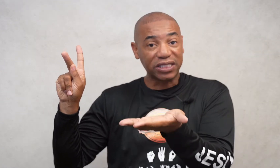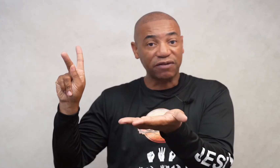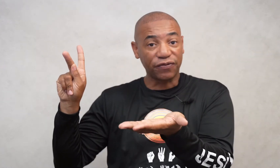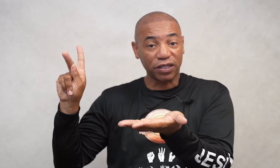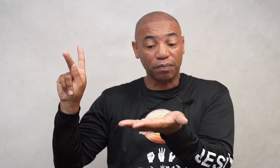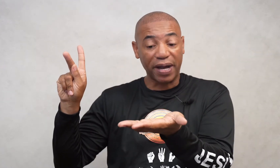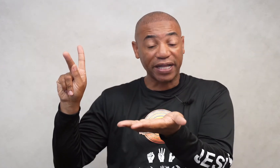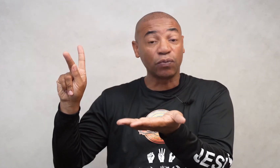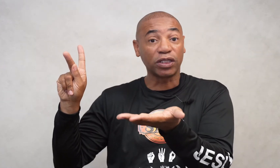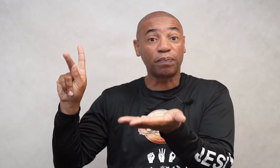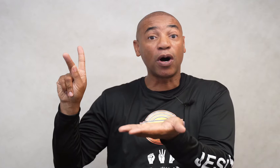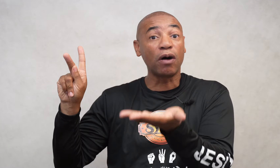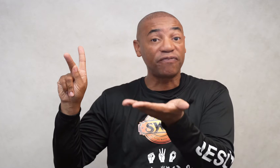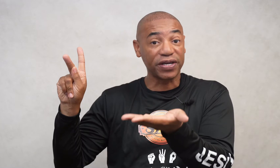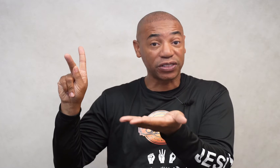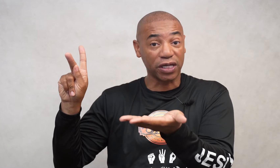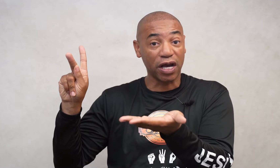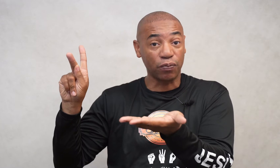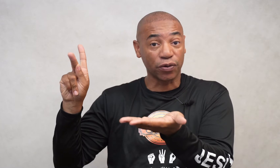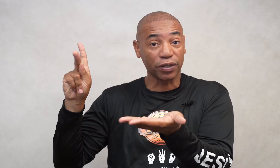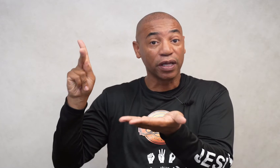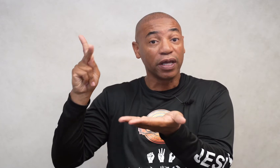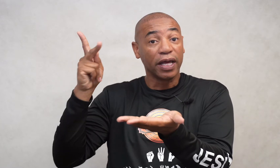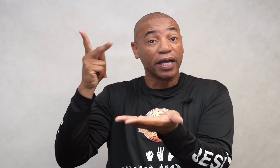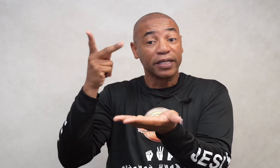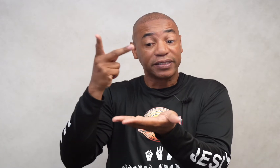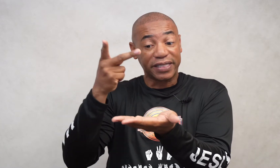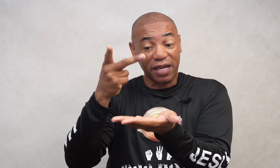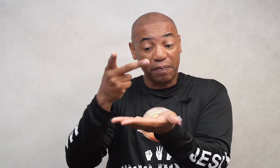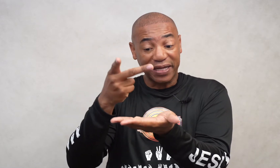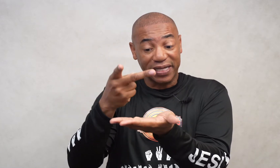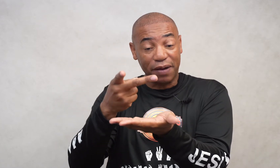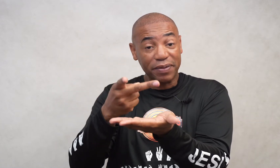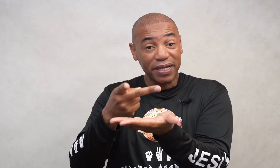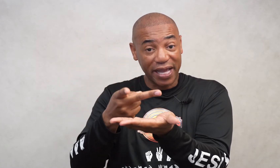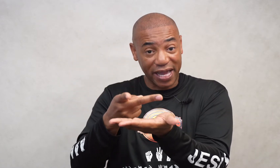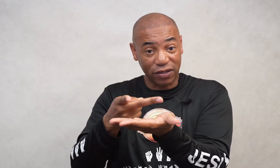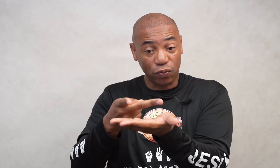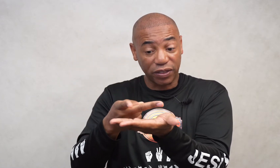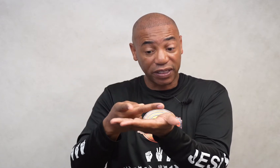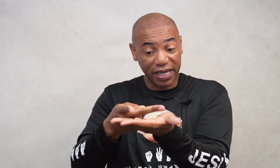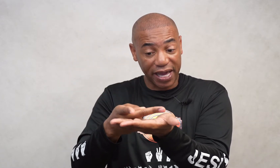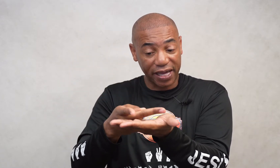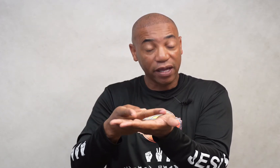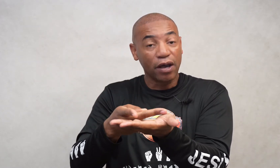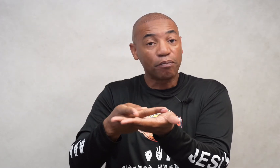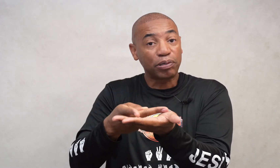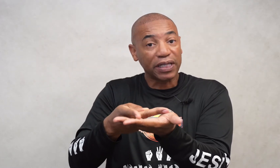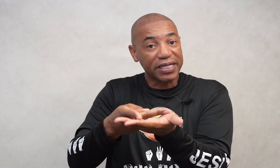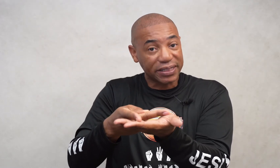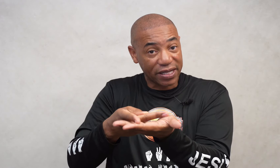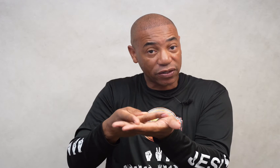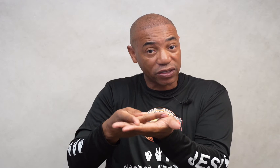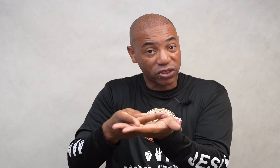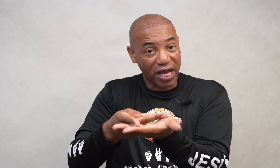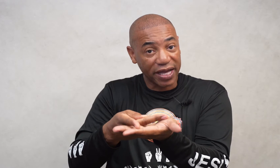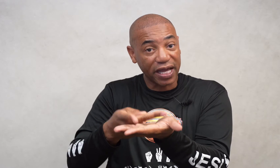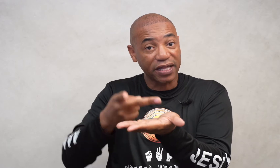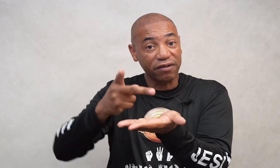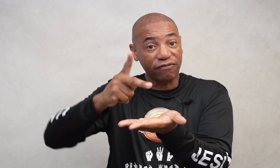front of the body with the palm facing upward. Take my dominant hand with the K, place that on its side, and then flip